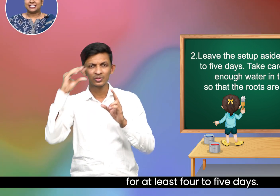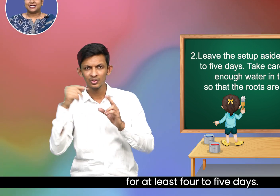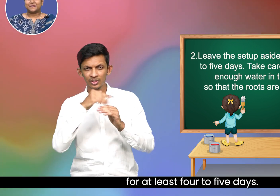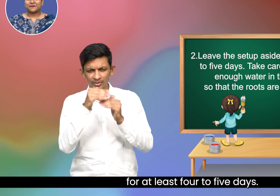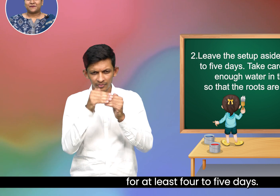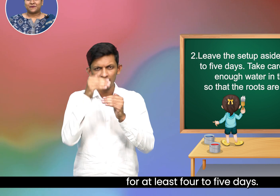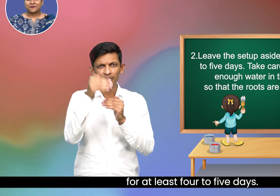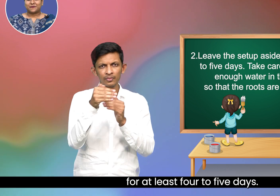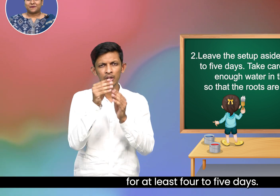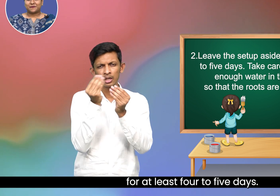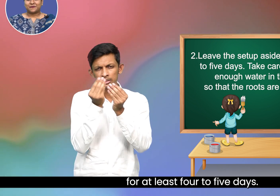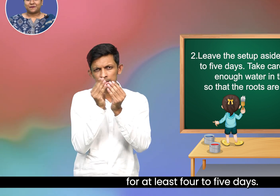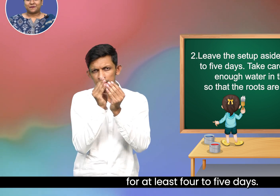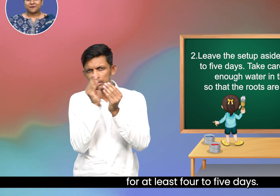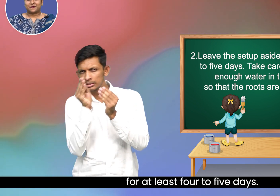5 days.